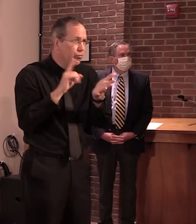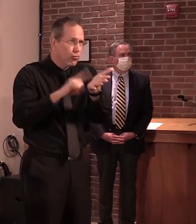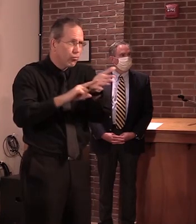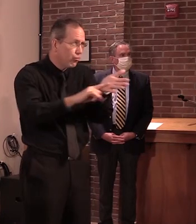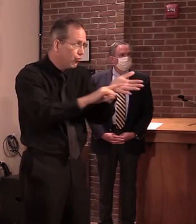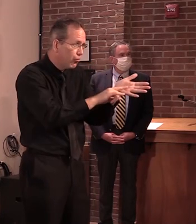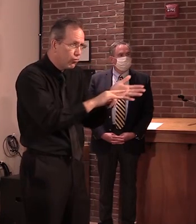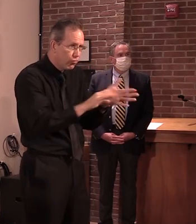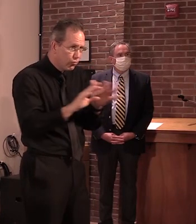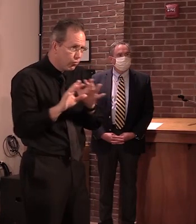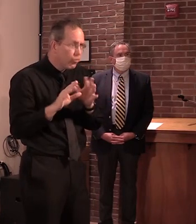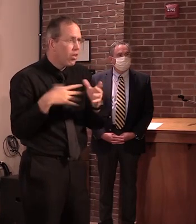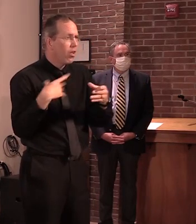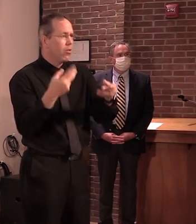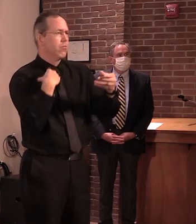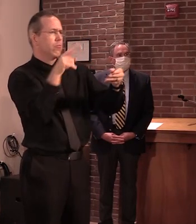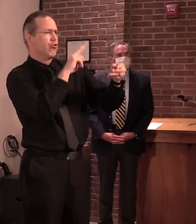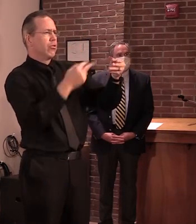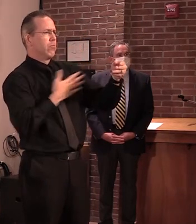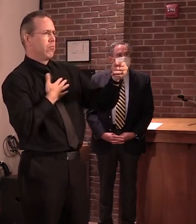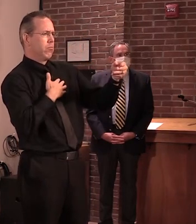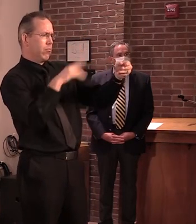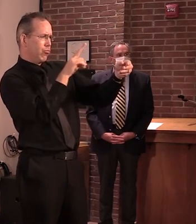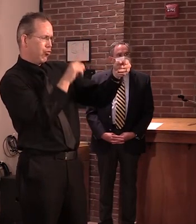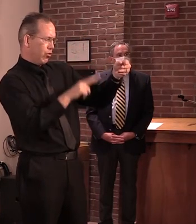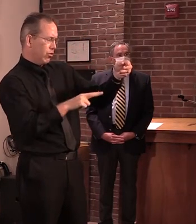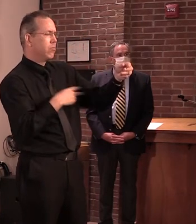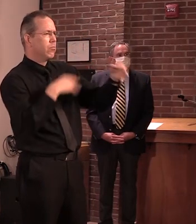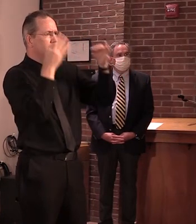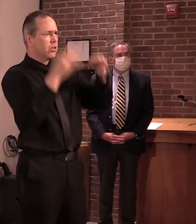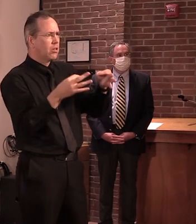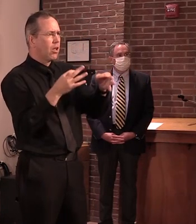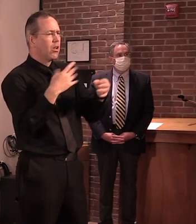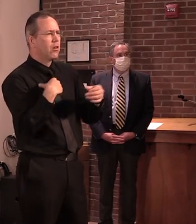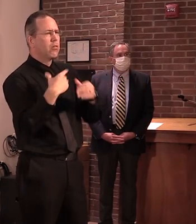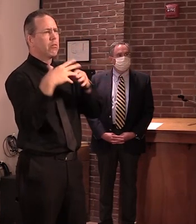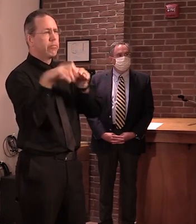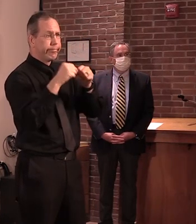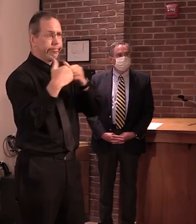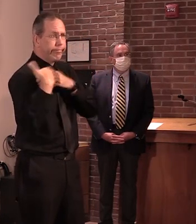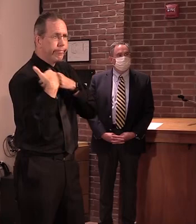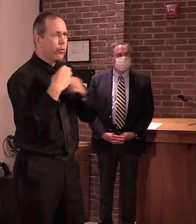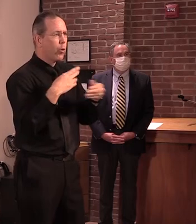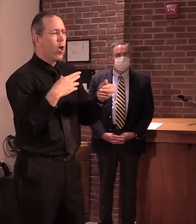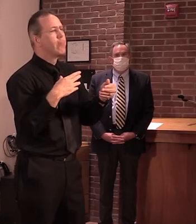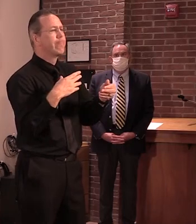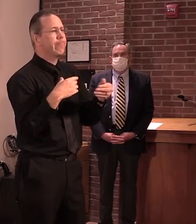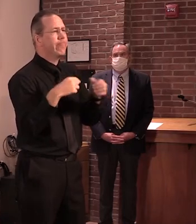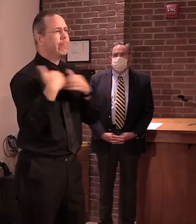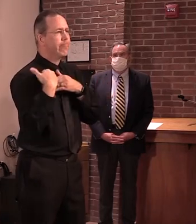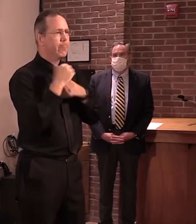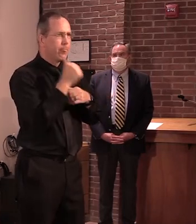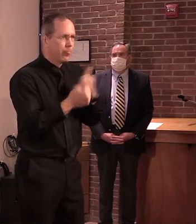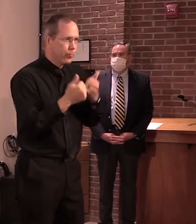come to any conclusions about responsibility by individuals. Secretary Smith.